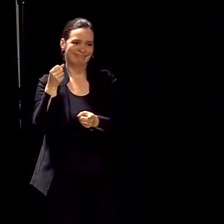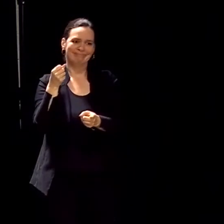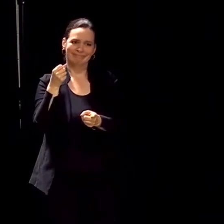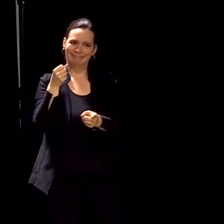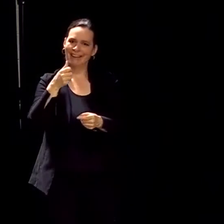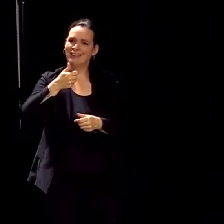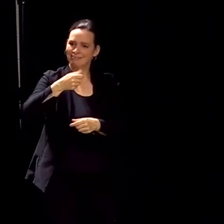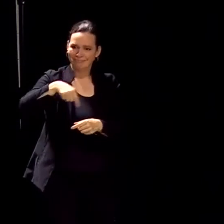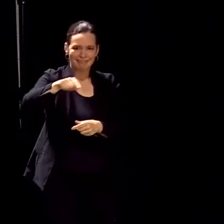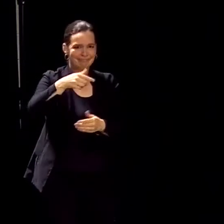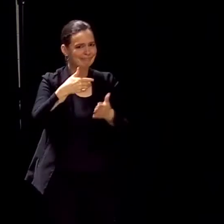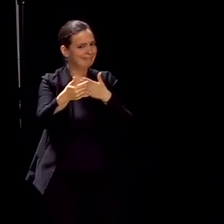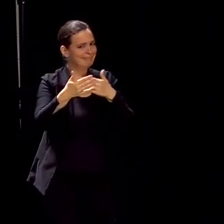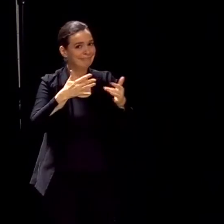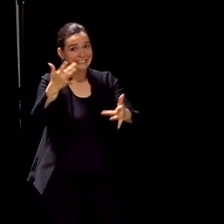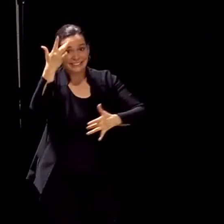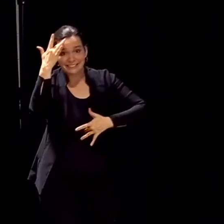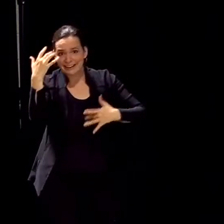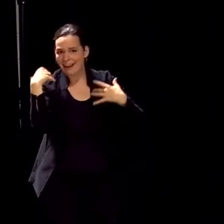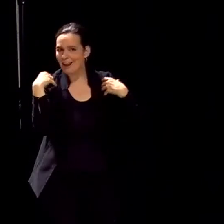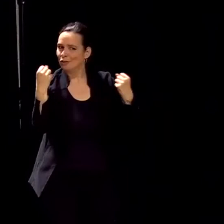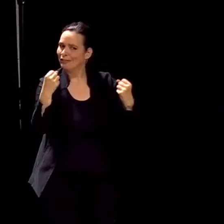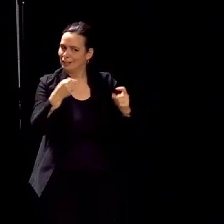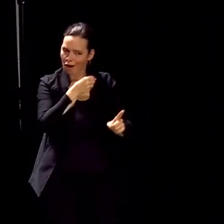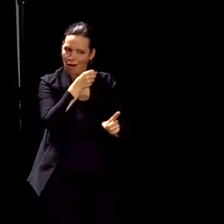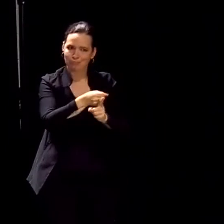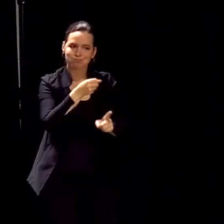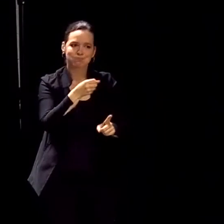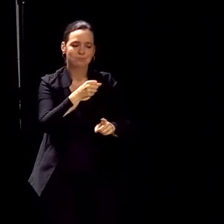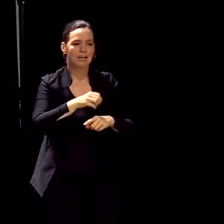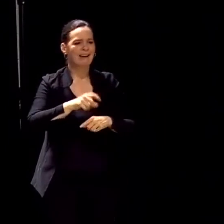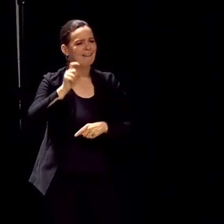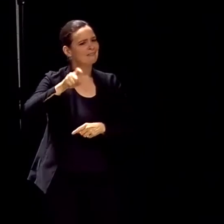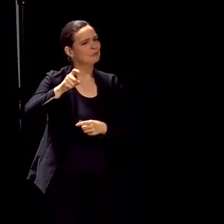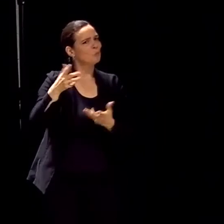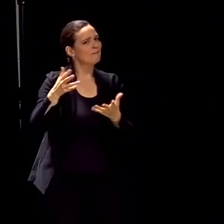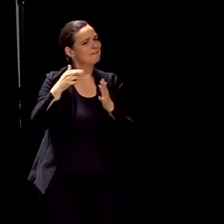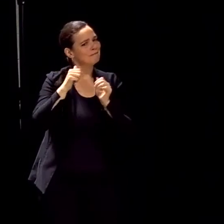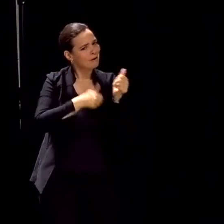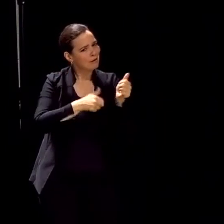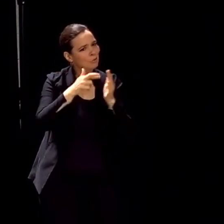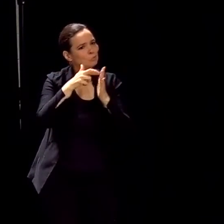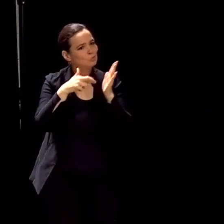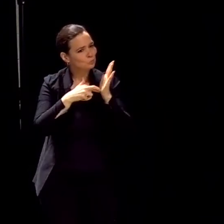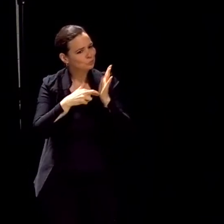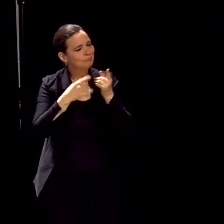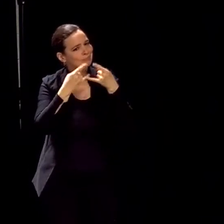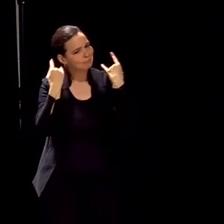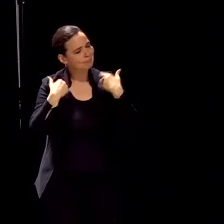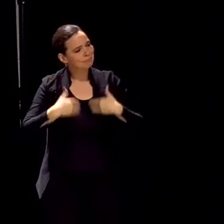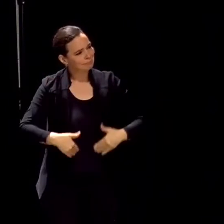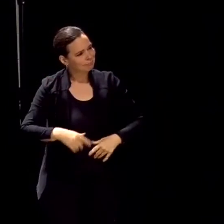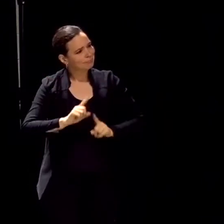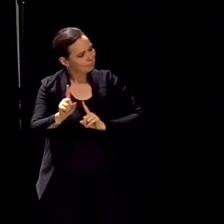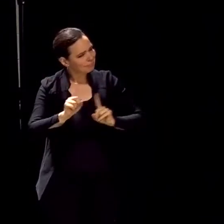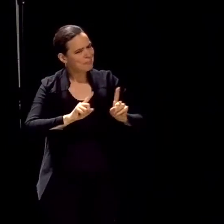so we got to re-engage. Do you know the number in quarantine today? Yeah.